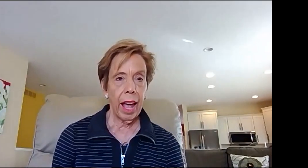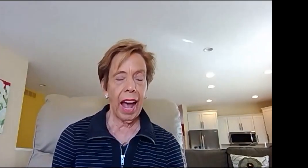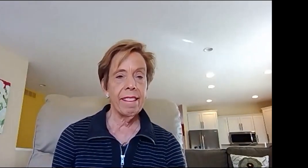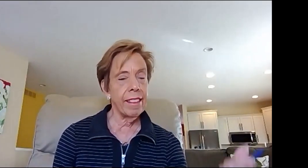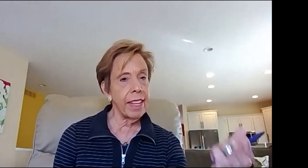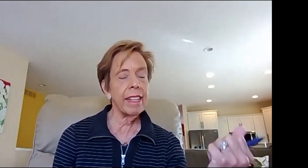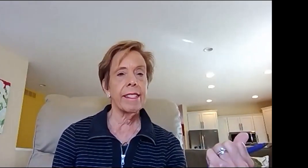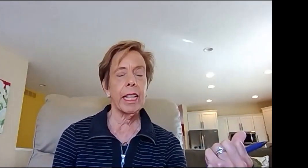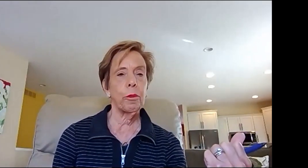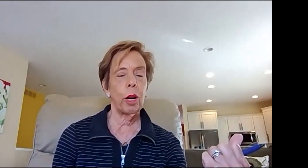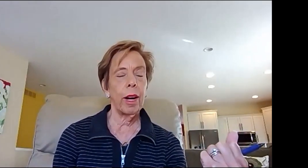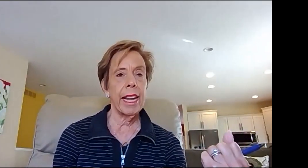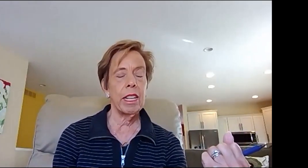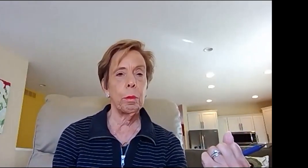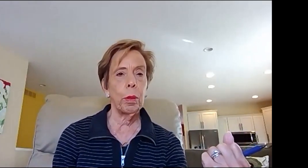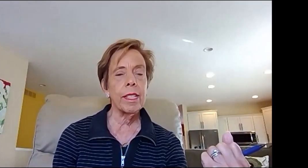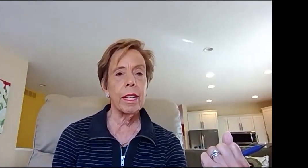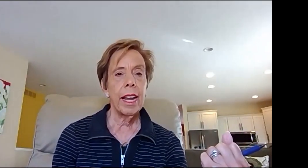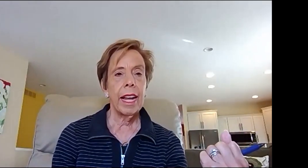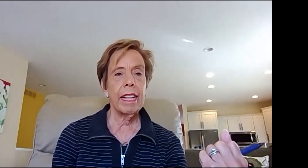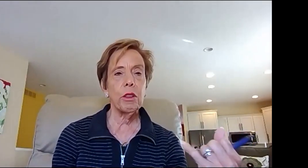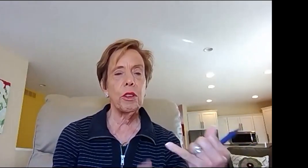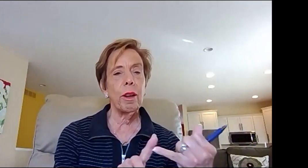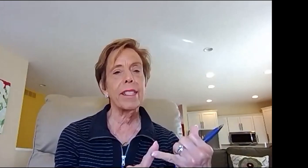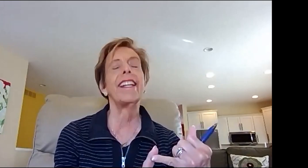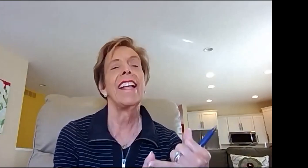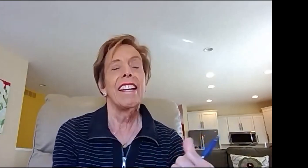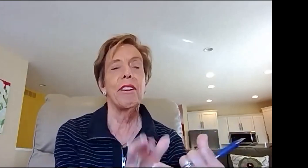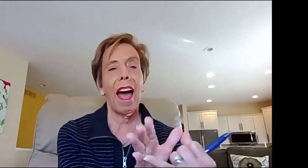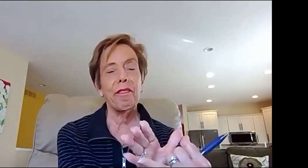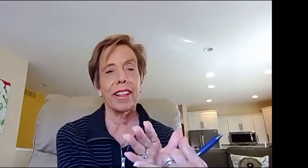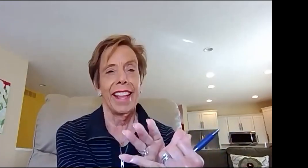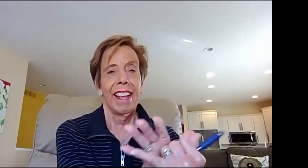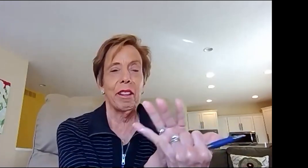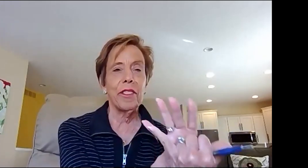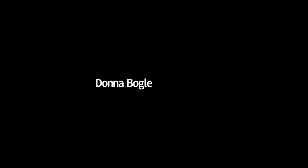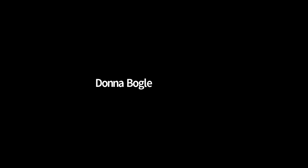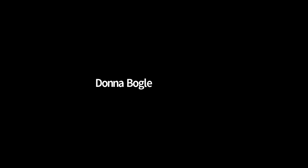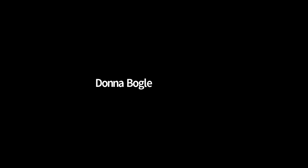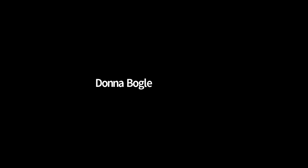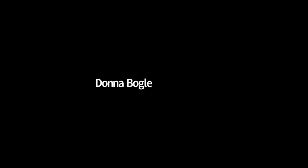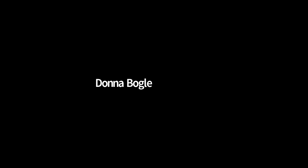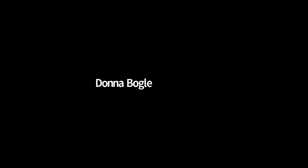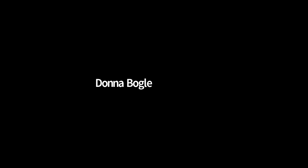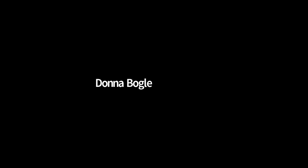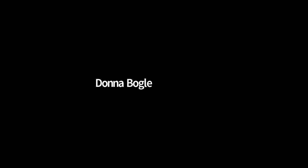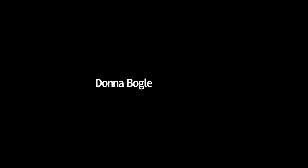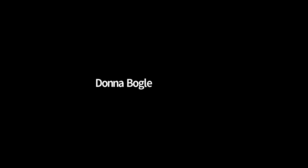I think it's set up for a right-handed person, and so you don't, you have to, the thumb. Thanks for the